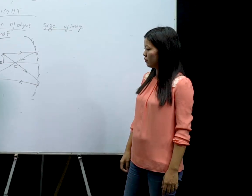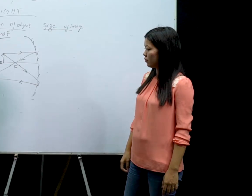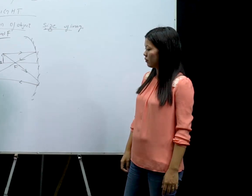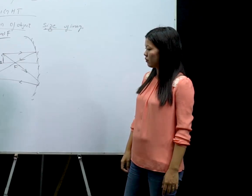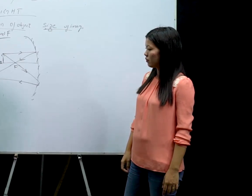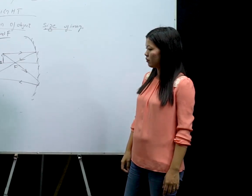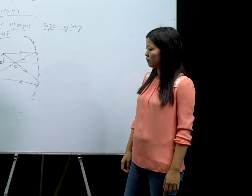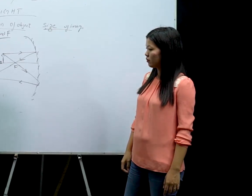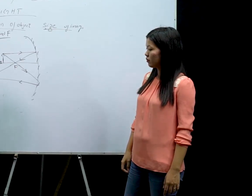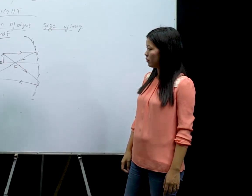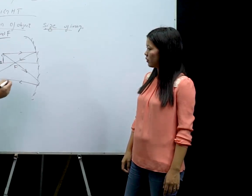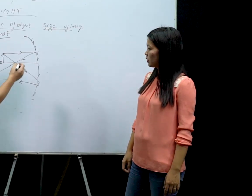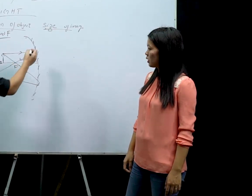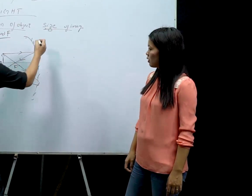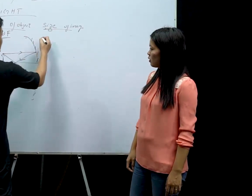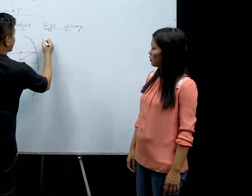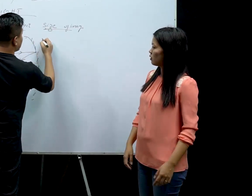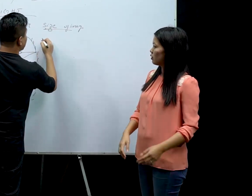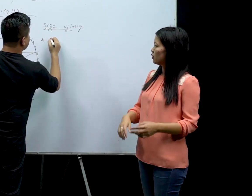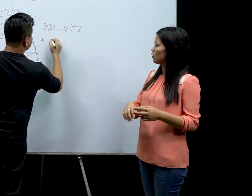That means the size of the image is